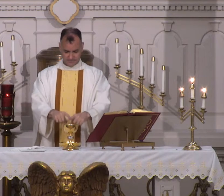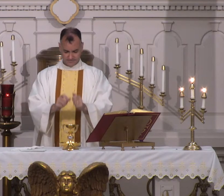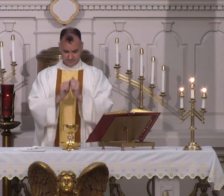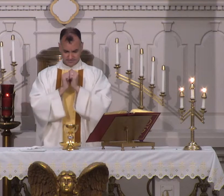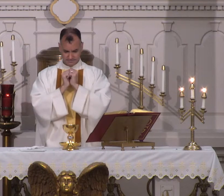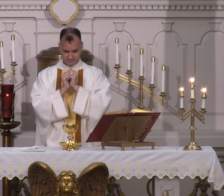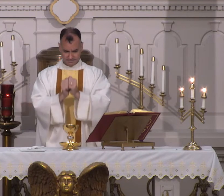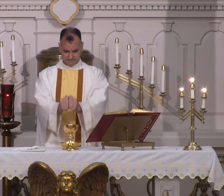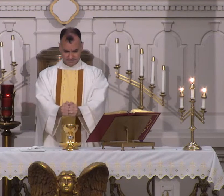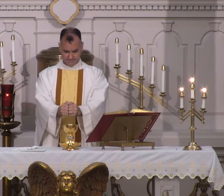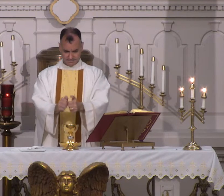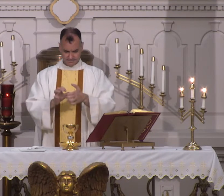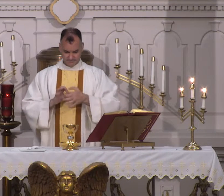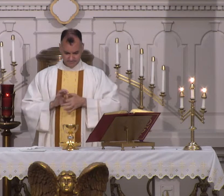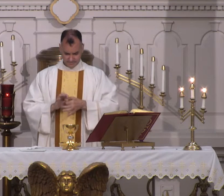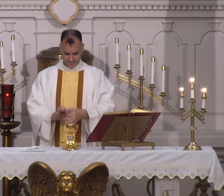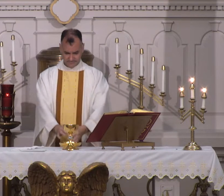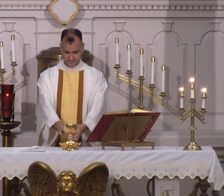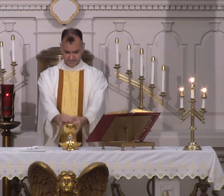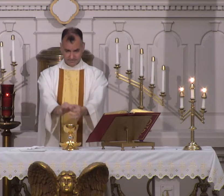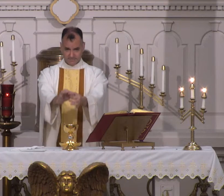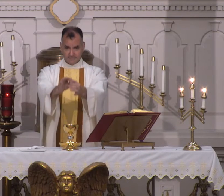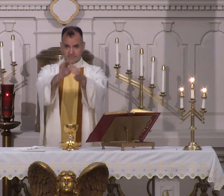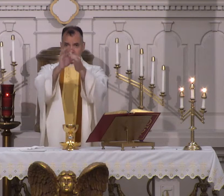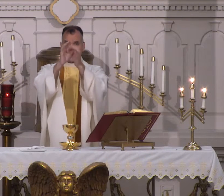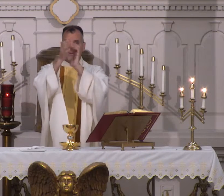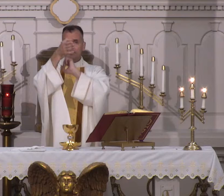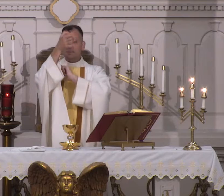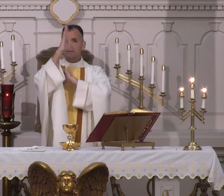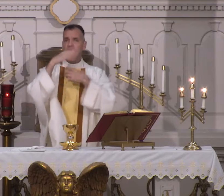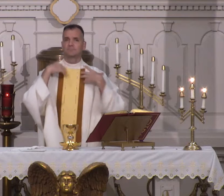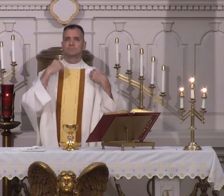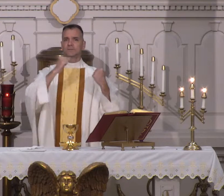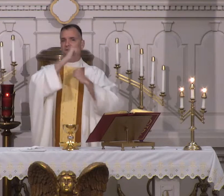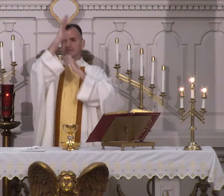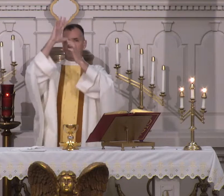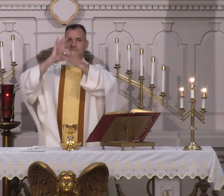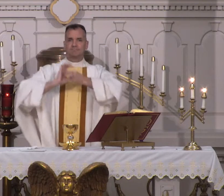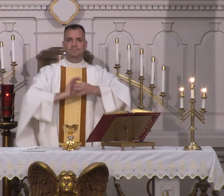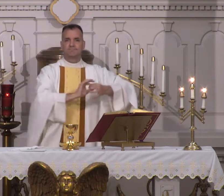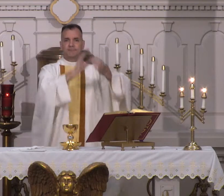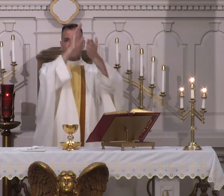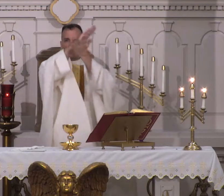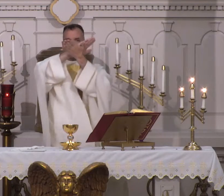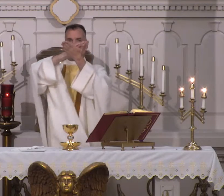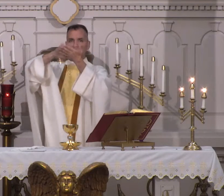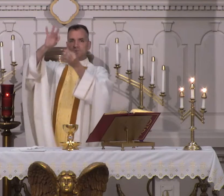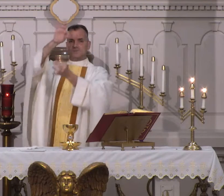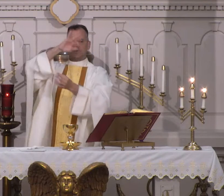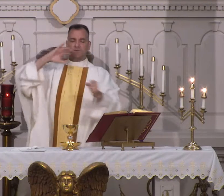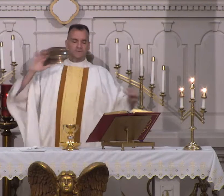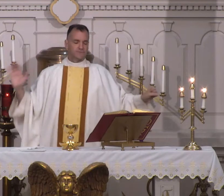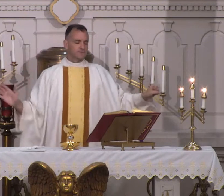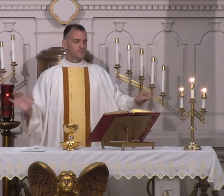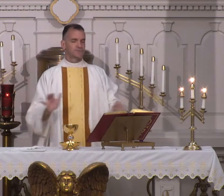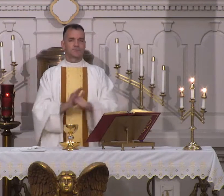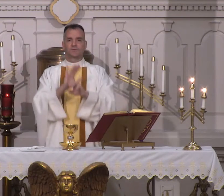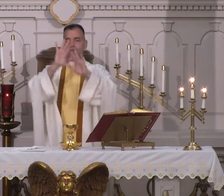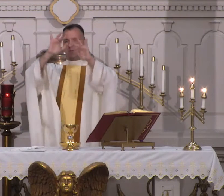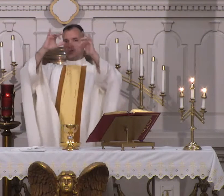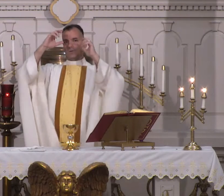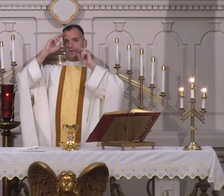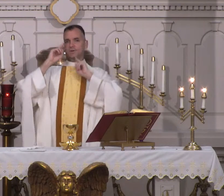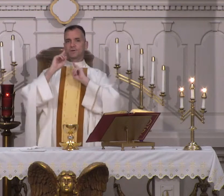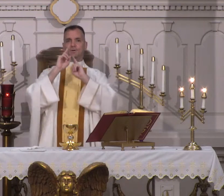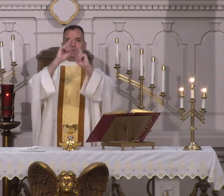Through him and with him and in him, O God, Almighty Father, in the unity of the Holy Spirit, all glory